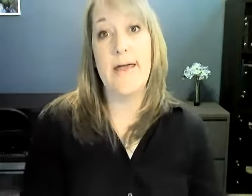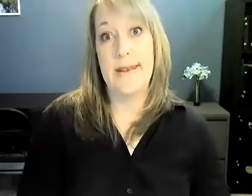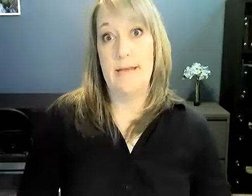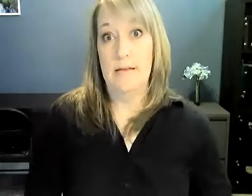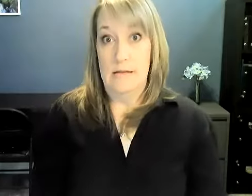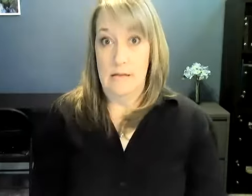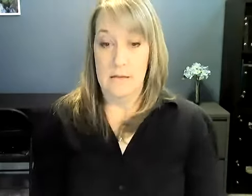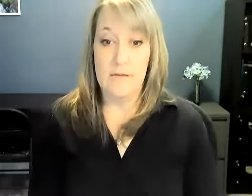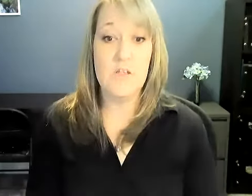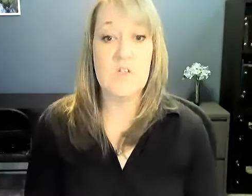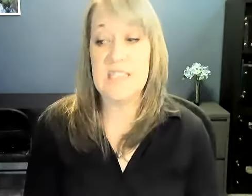None. Do you